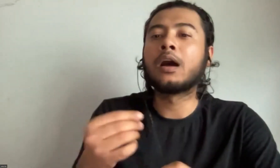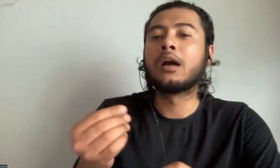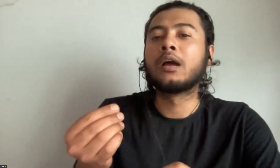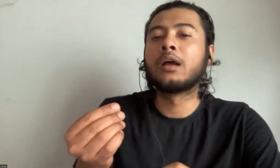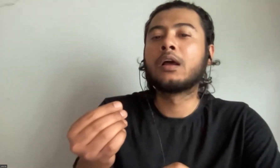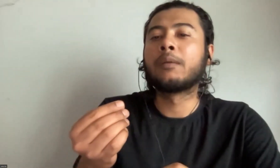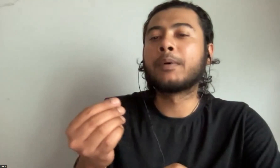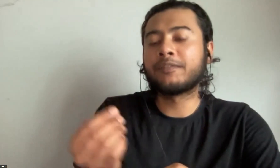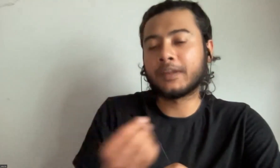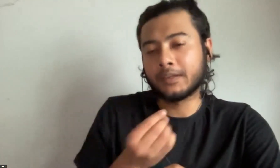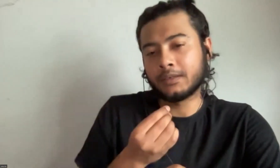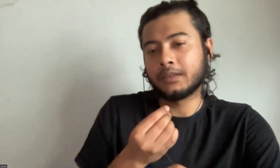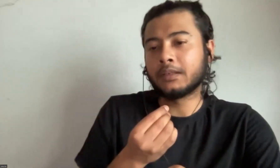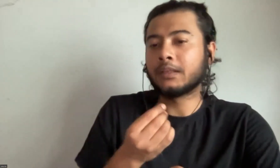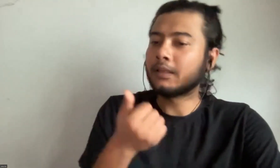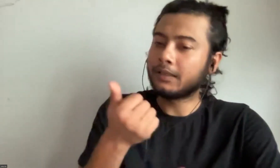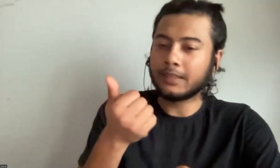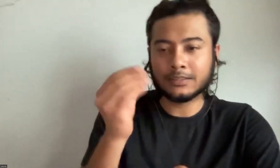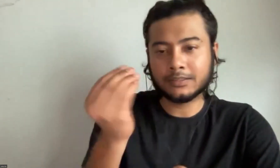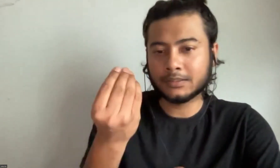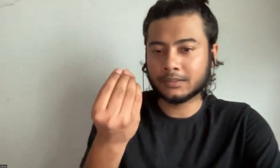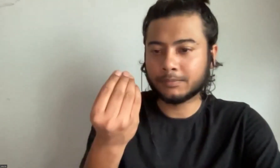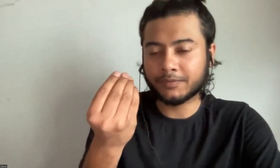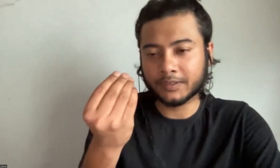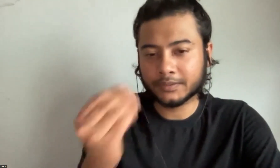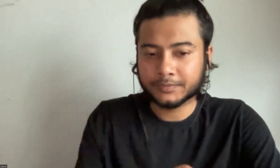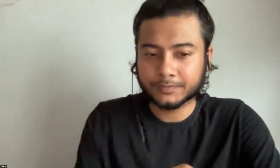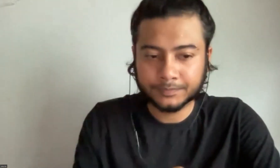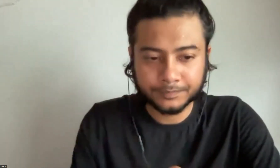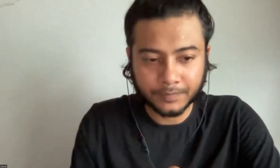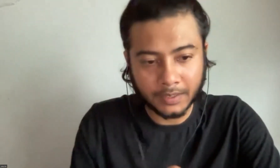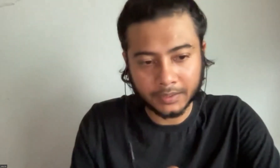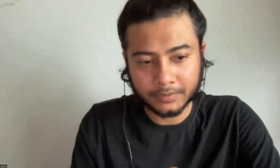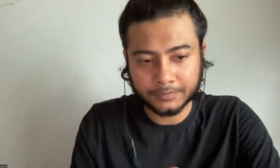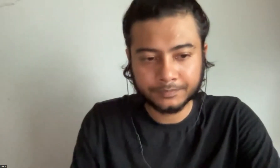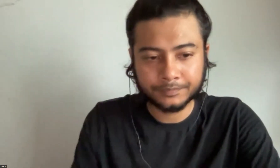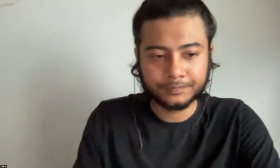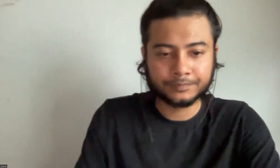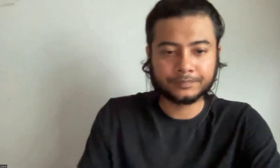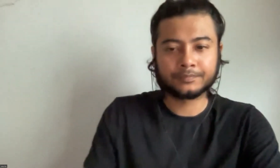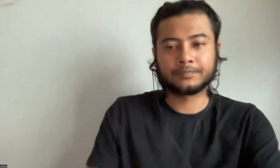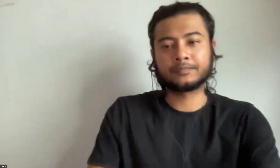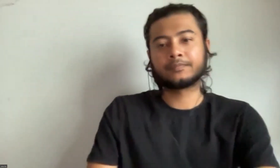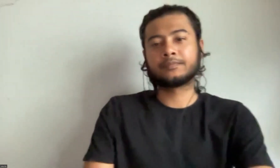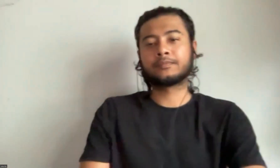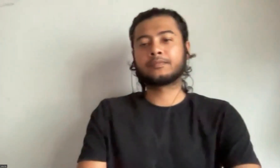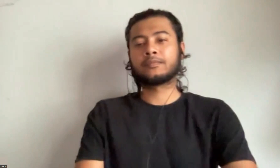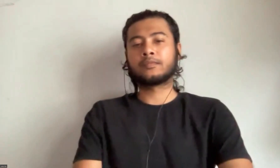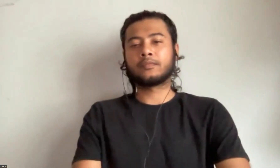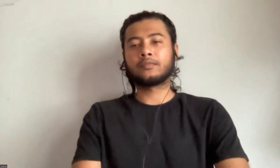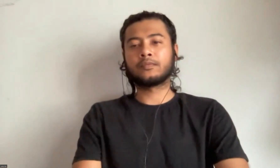little awake. perfect. Is it better now? Yes, It's perfect. better. Okay, so Yeah, yeah. I'm holding the mic close to my mouth.